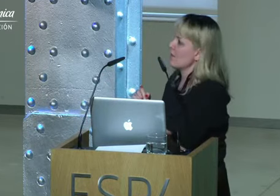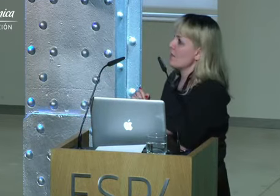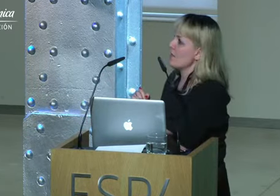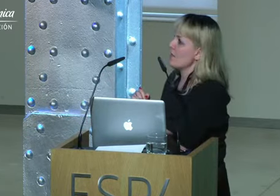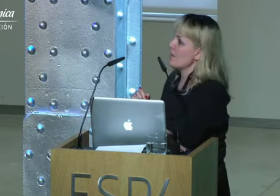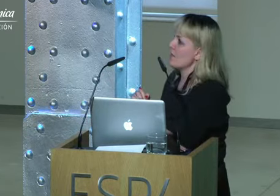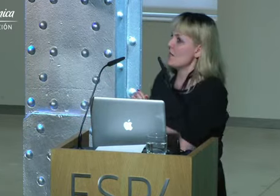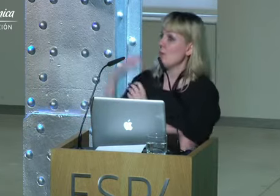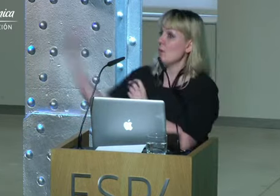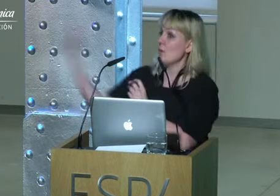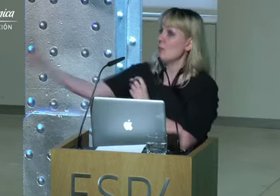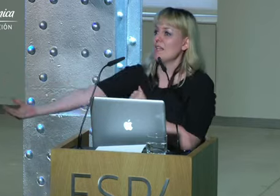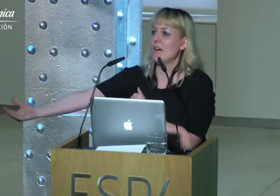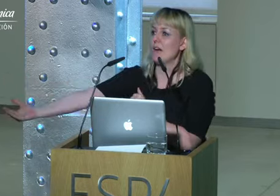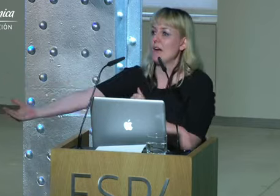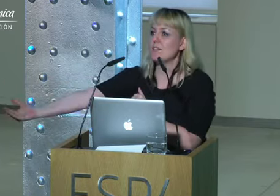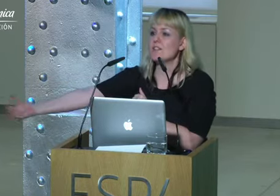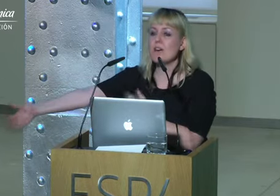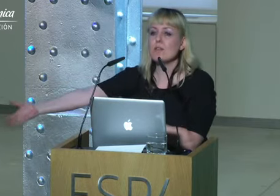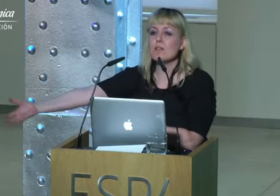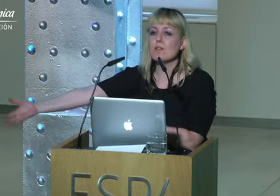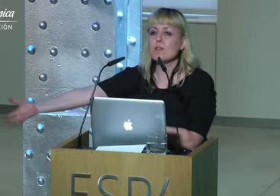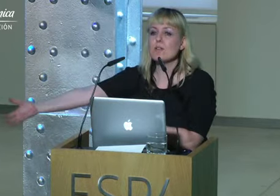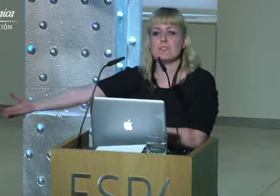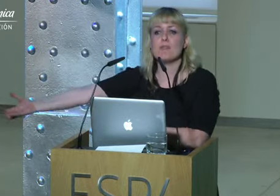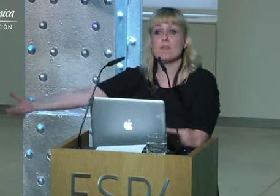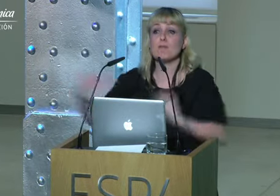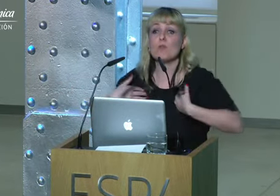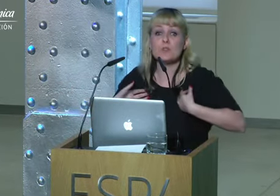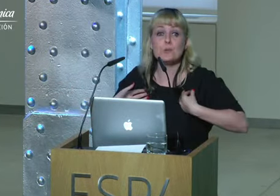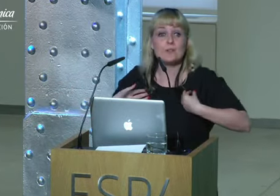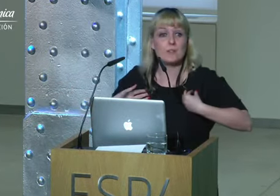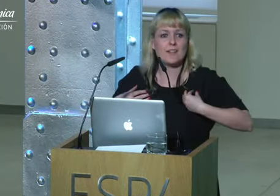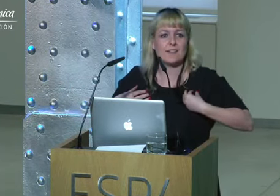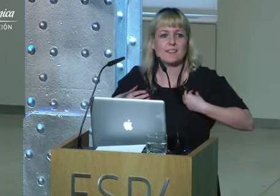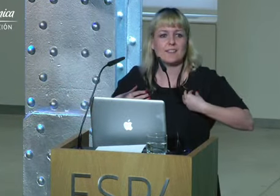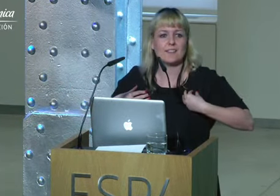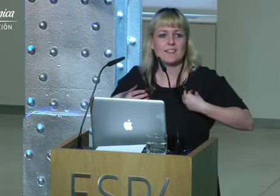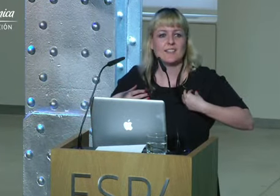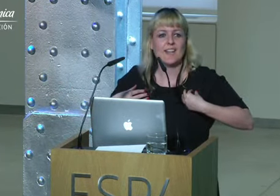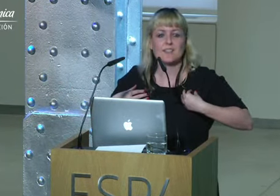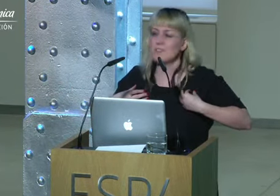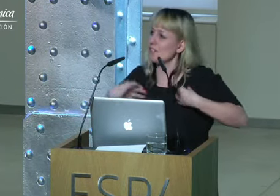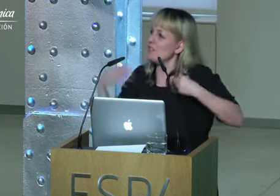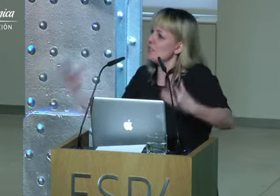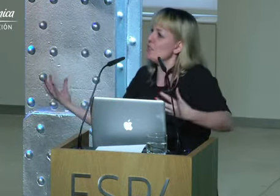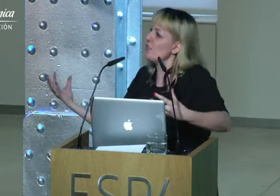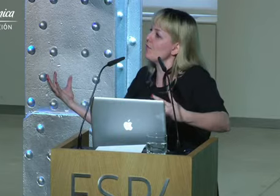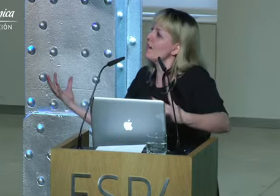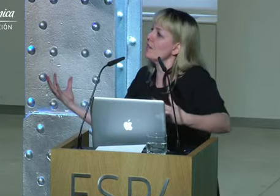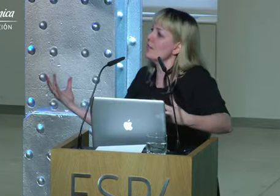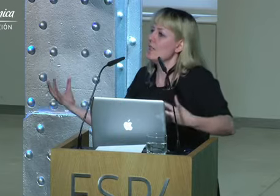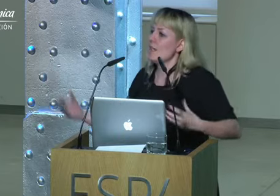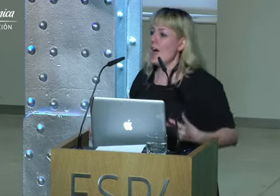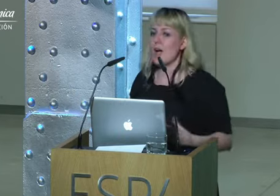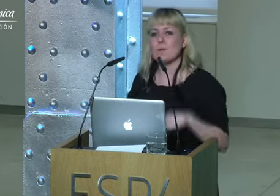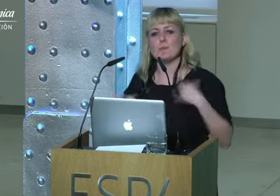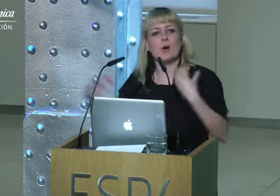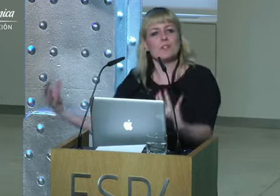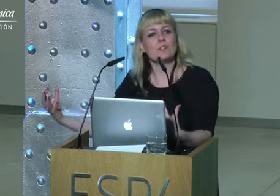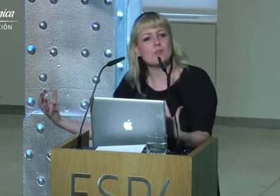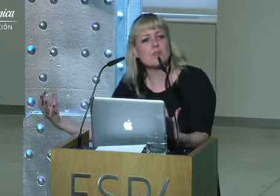That the non-playing character sacrifices something for you as a player. And so suddenly you feel